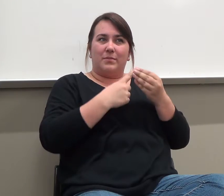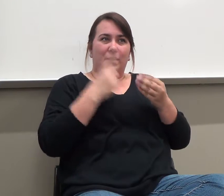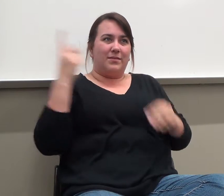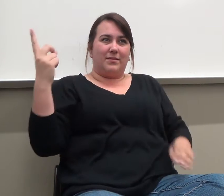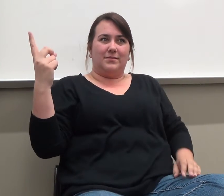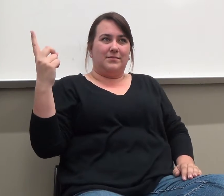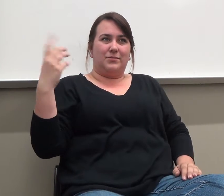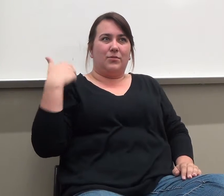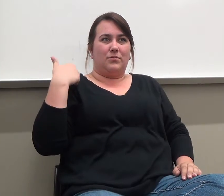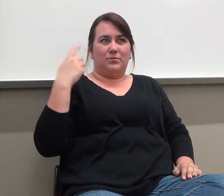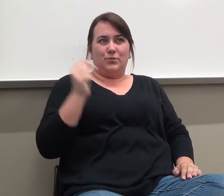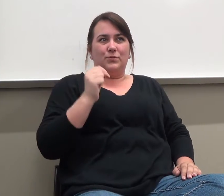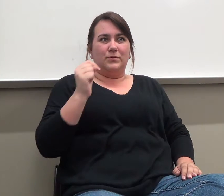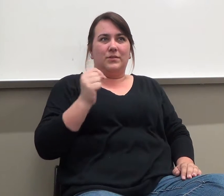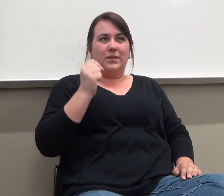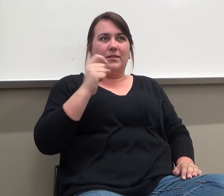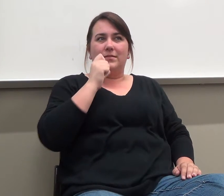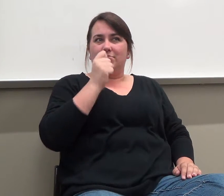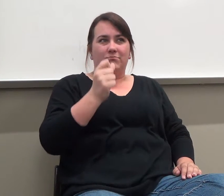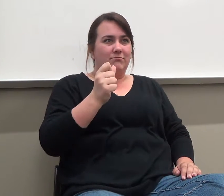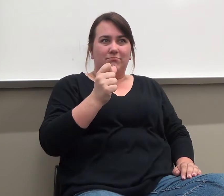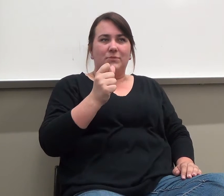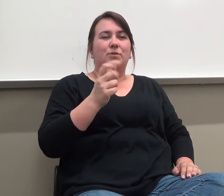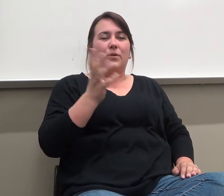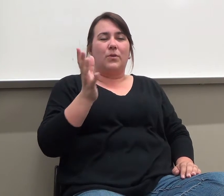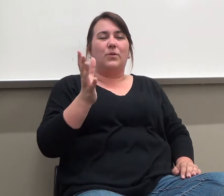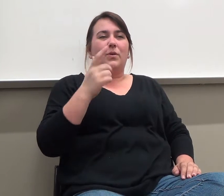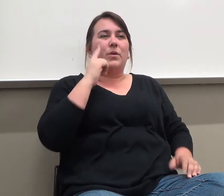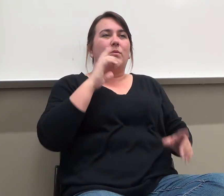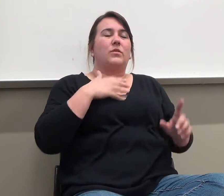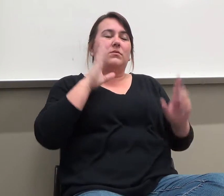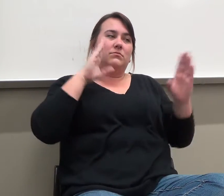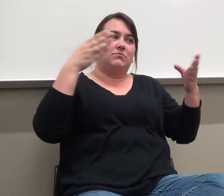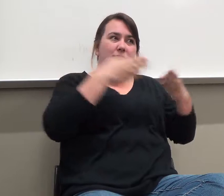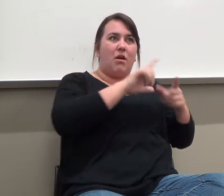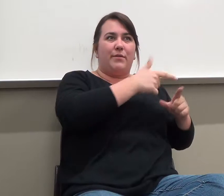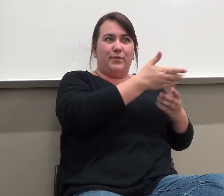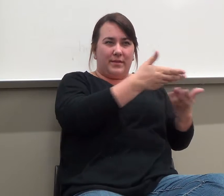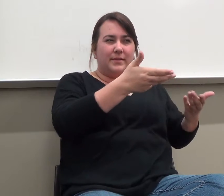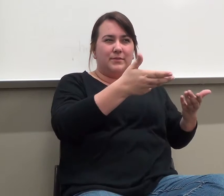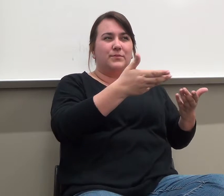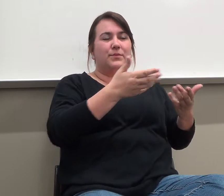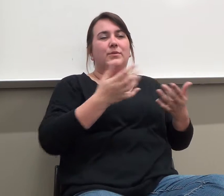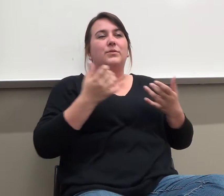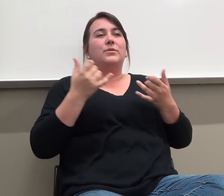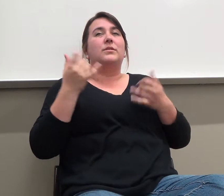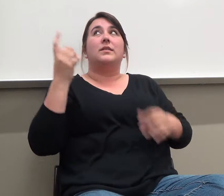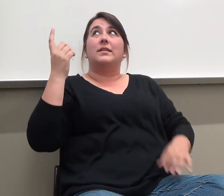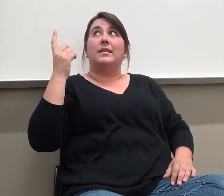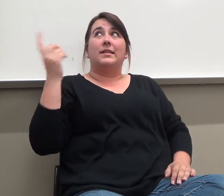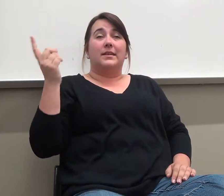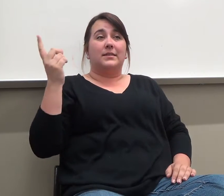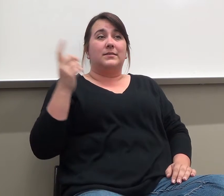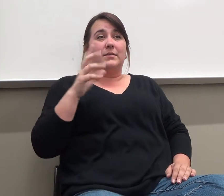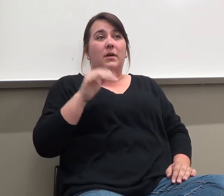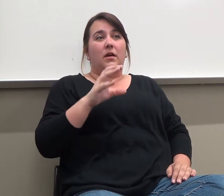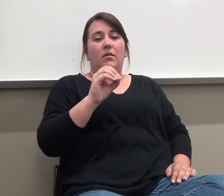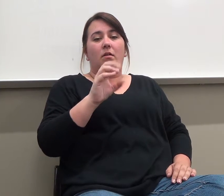time. We just, we were doing all that other stuff. So this is by Octavia E.